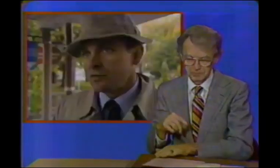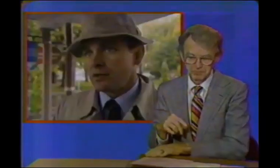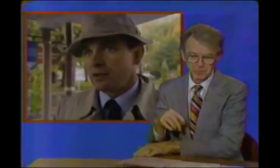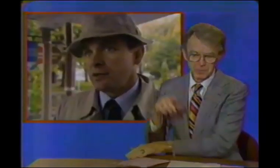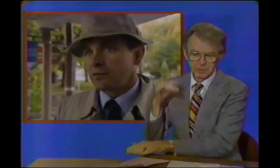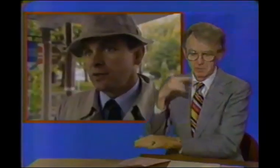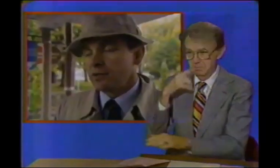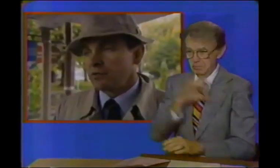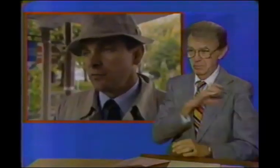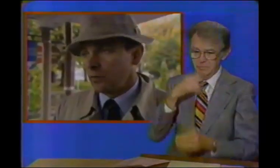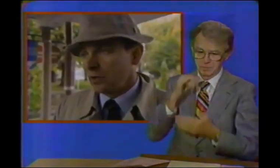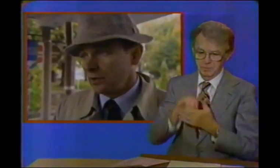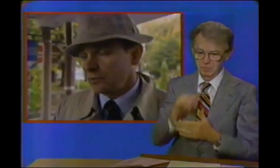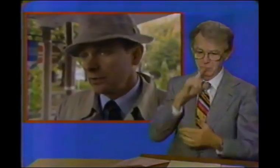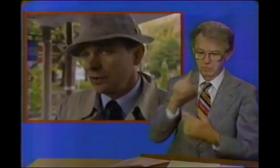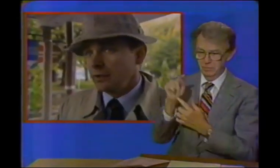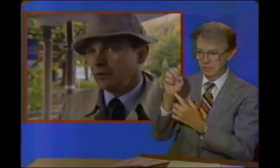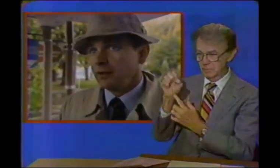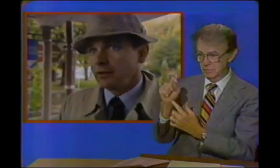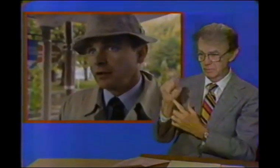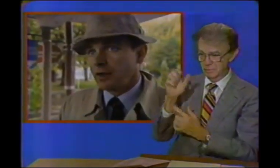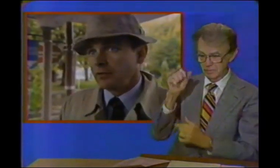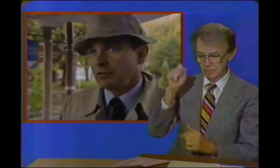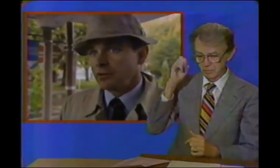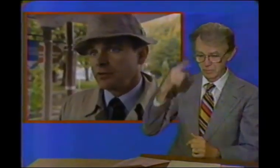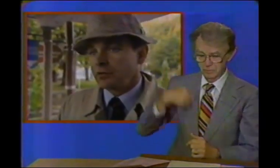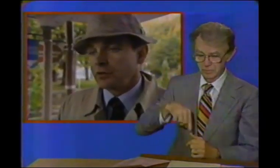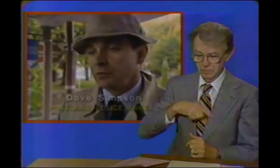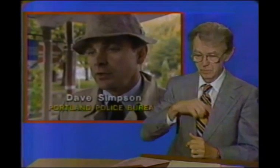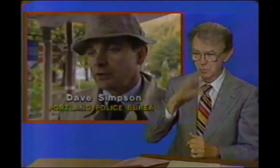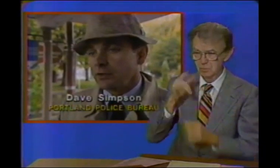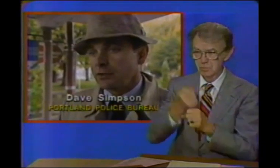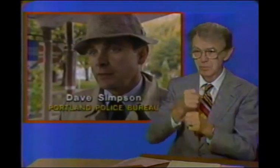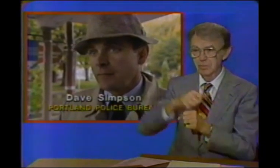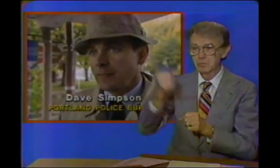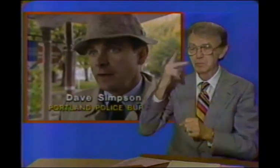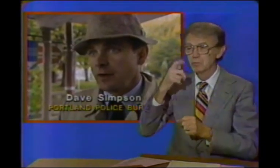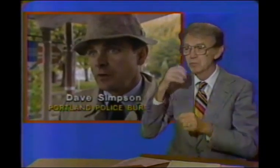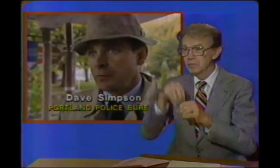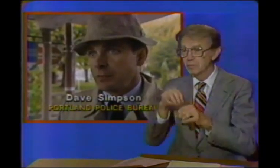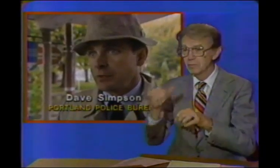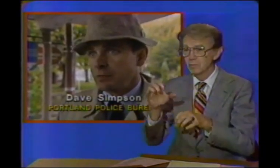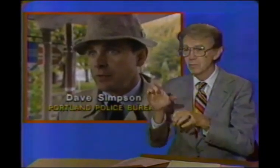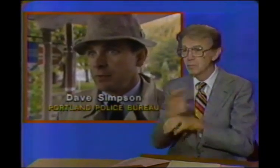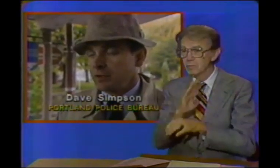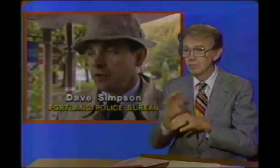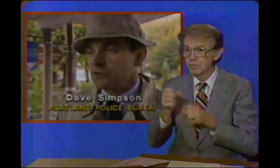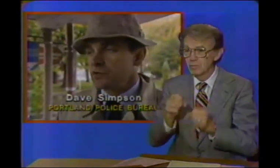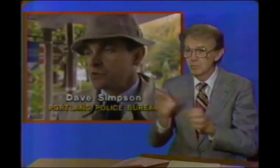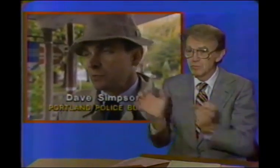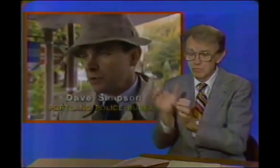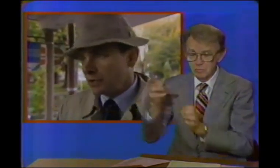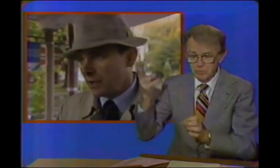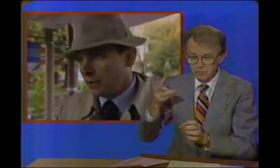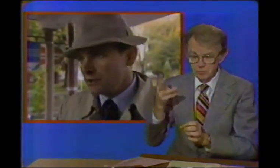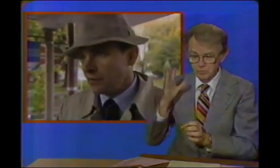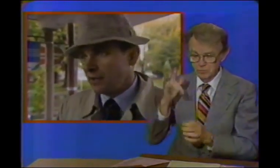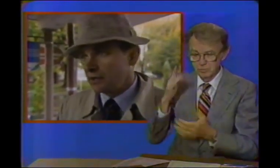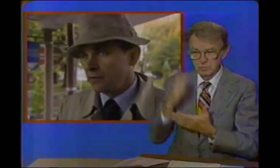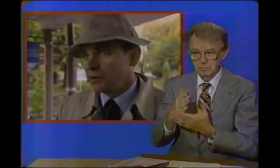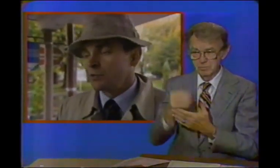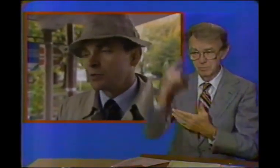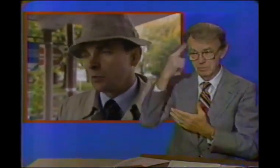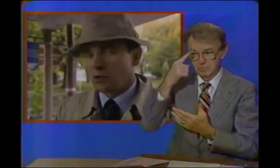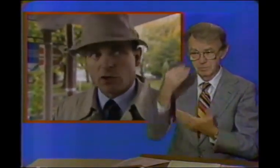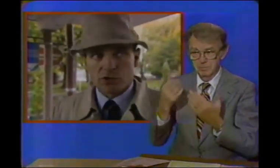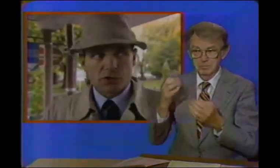owners. This is a test case for us. It obviously is going to make other people that might be engaged in similar kinds of